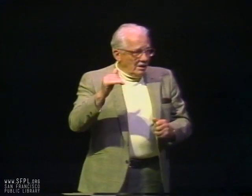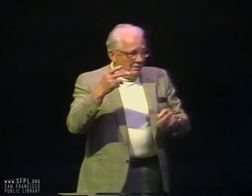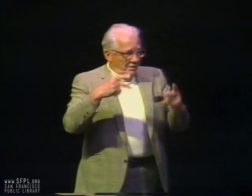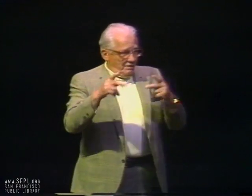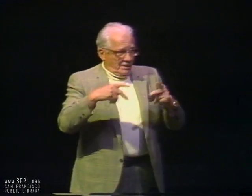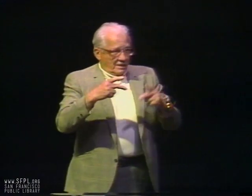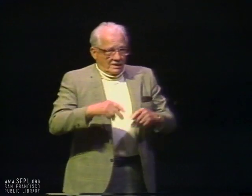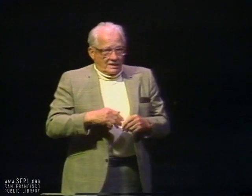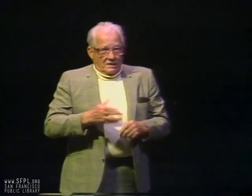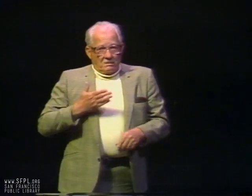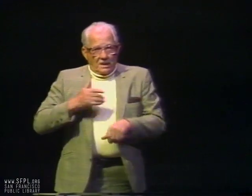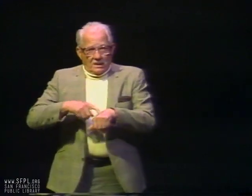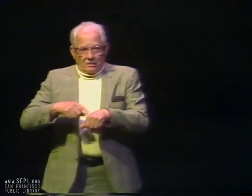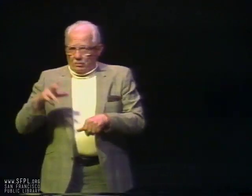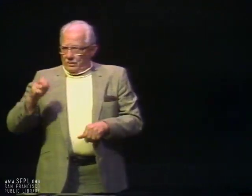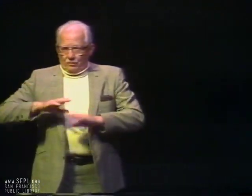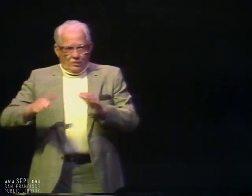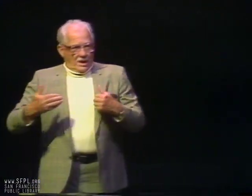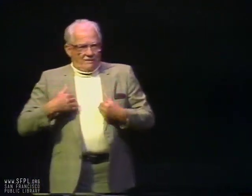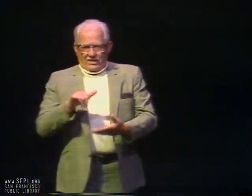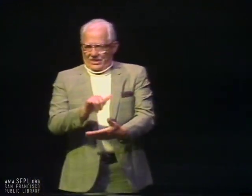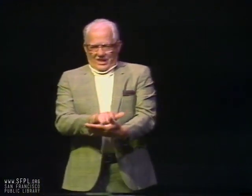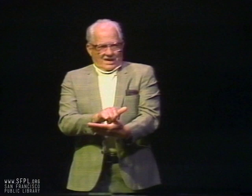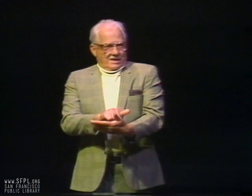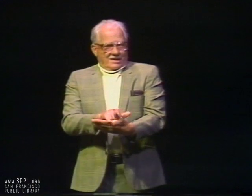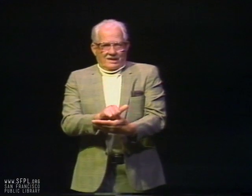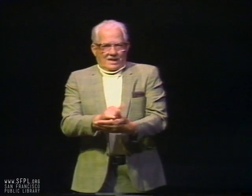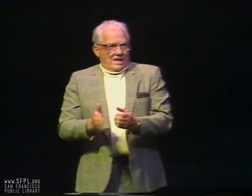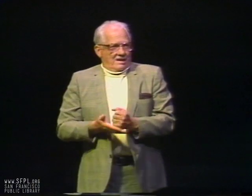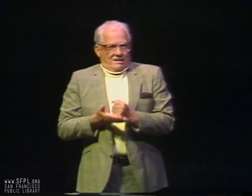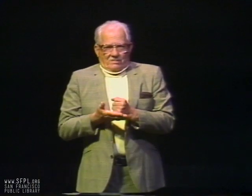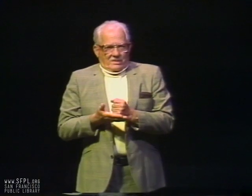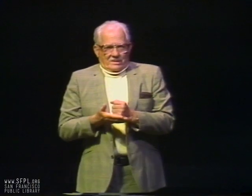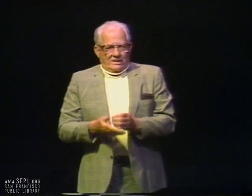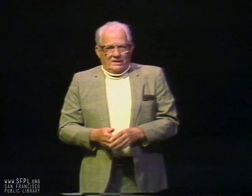people. During my time, we had none of these things.